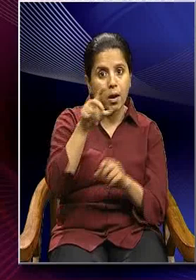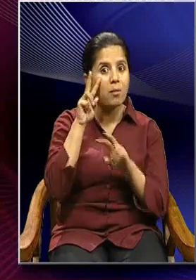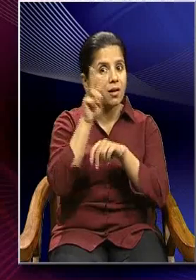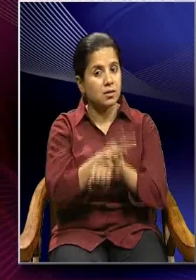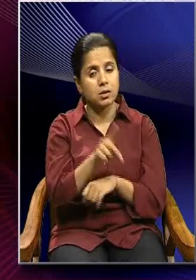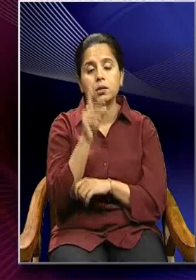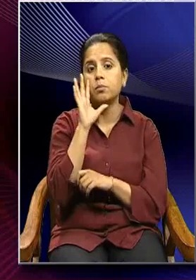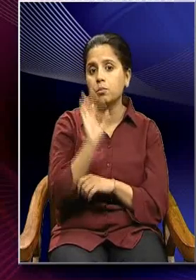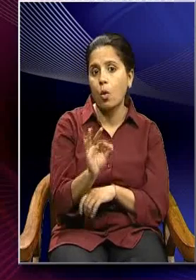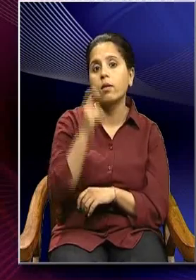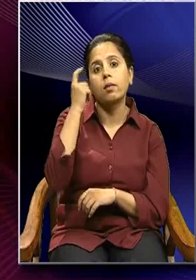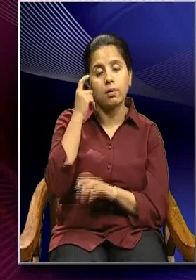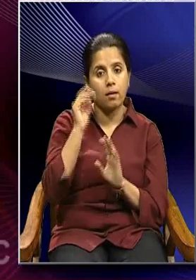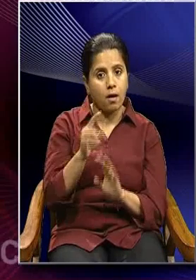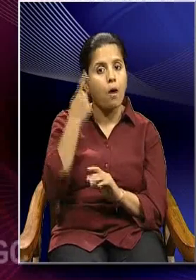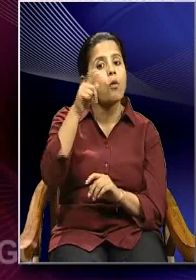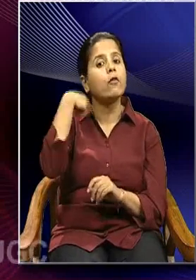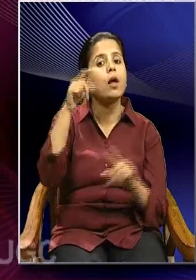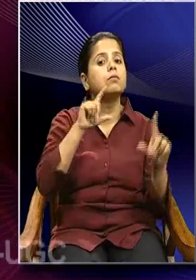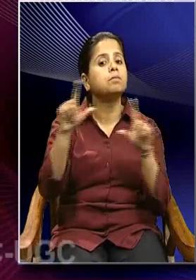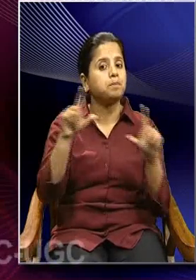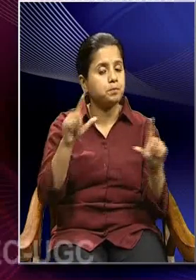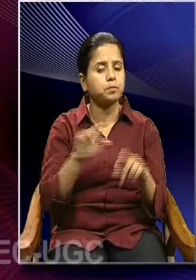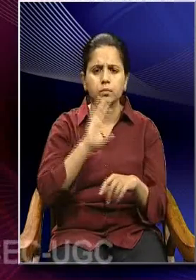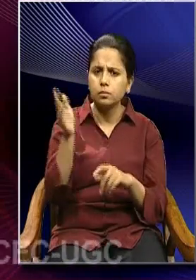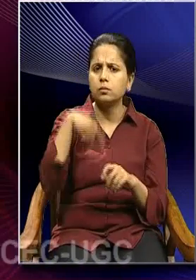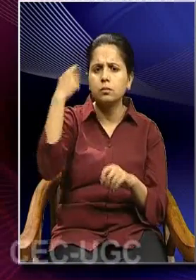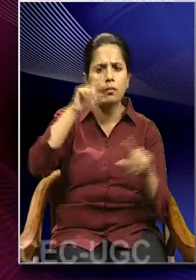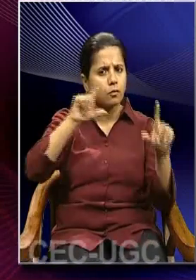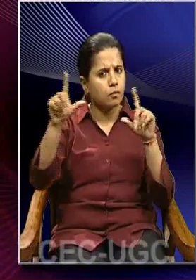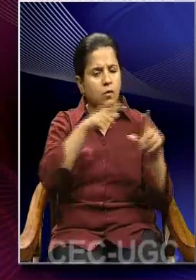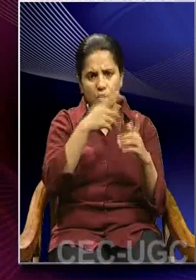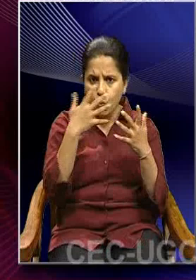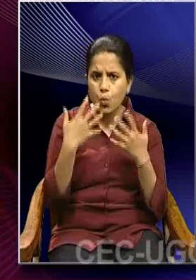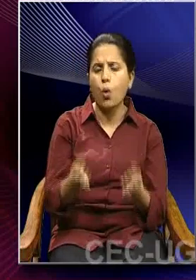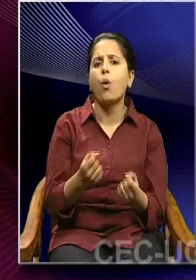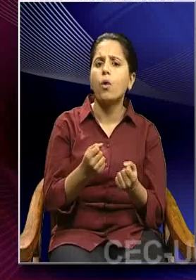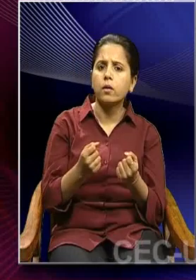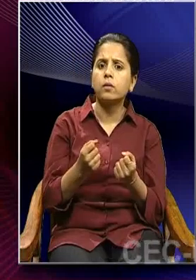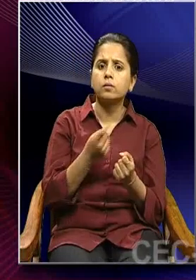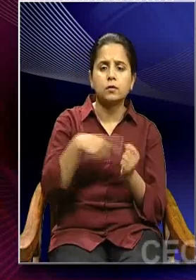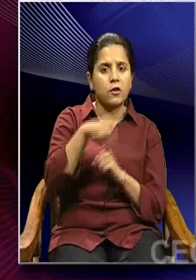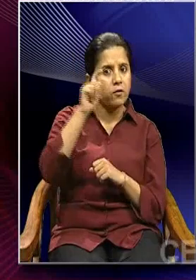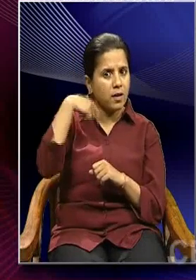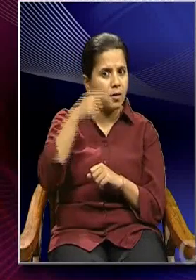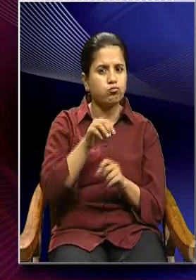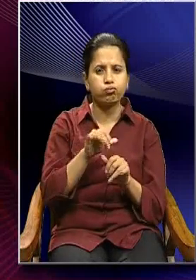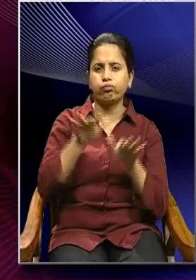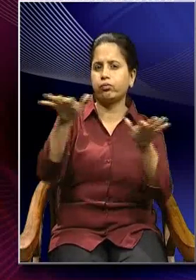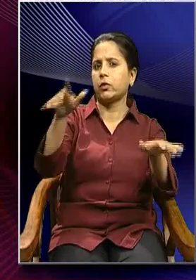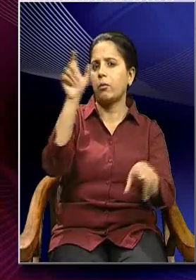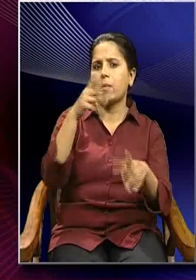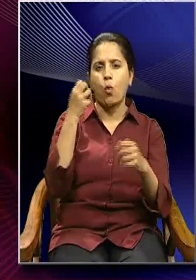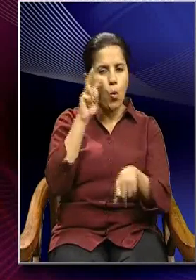the important concerns of the filmmakers, and all filmmakers definitely they want that their films they reach a wider